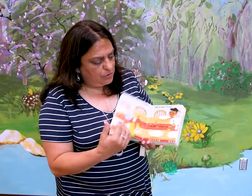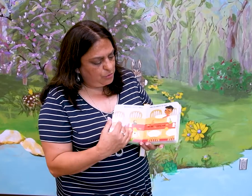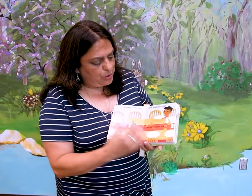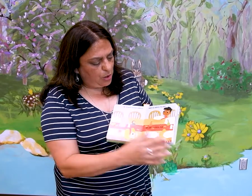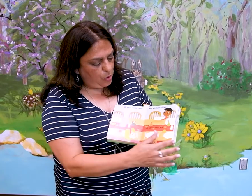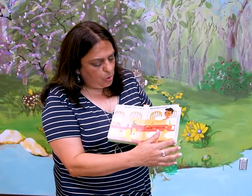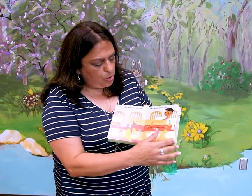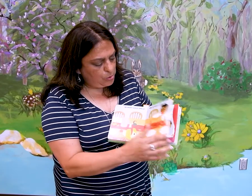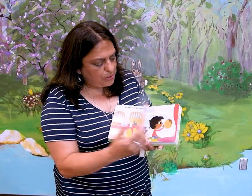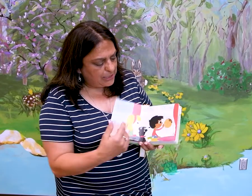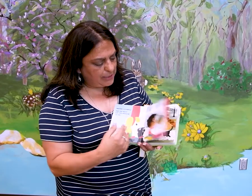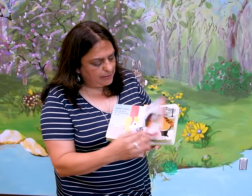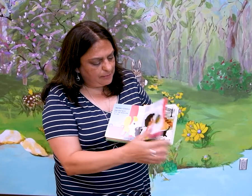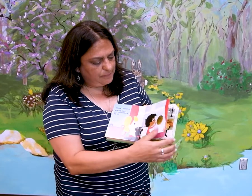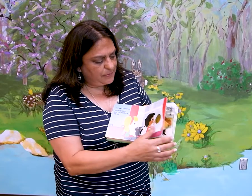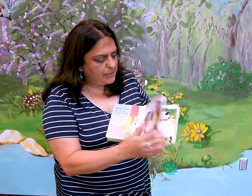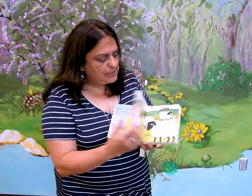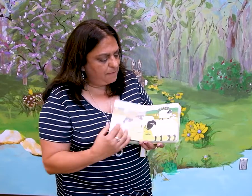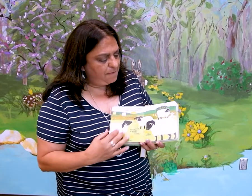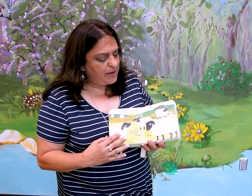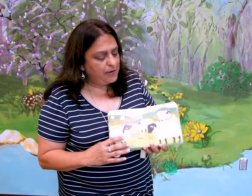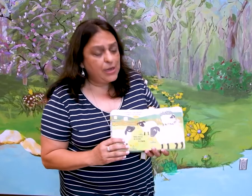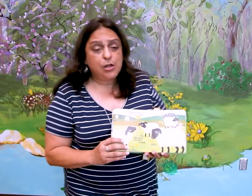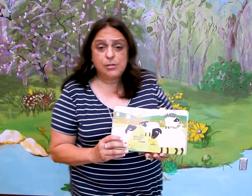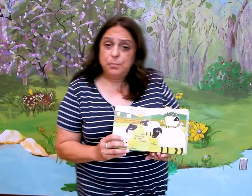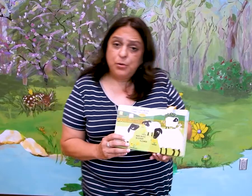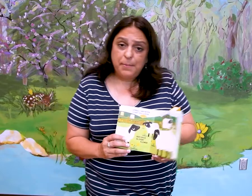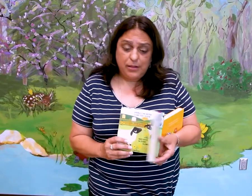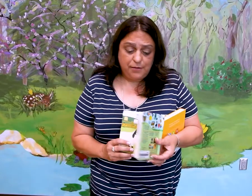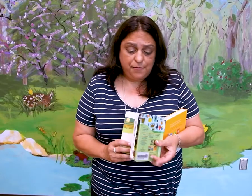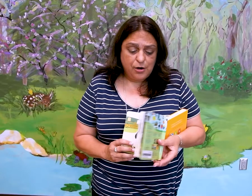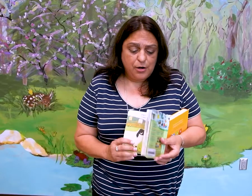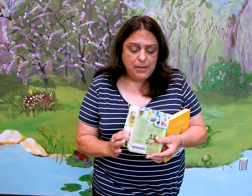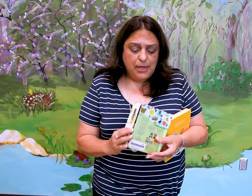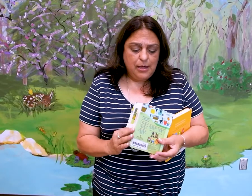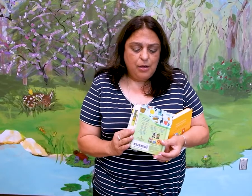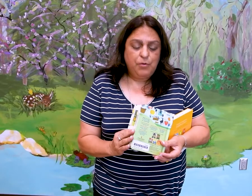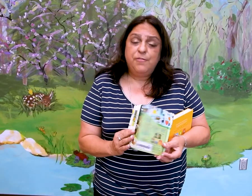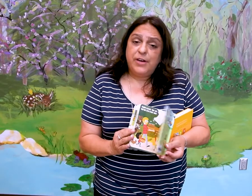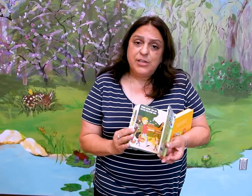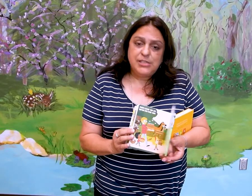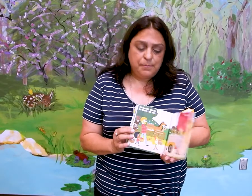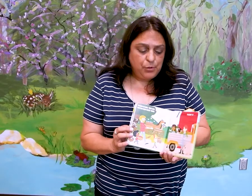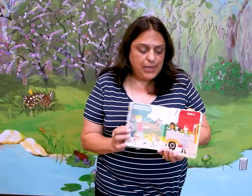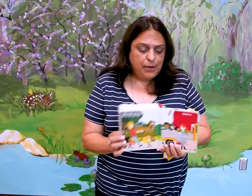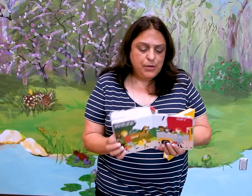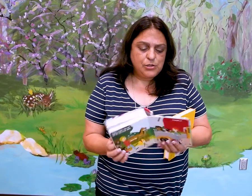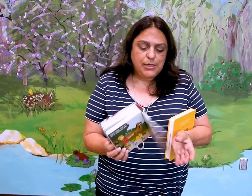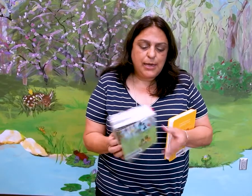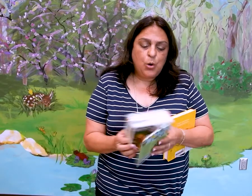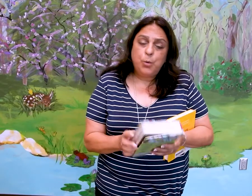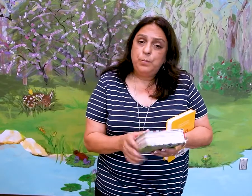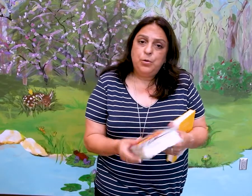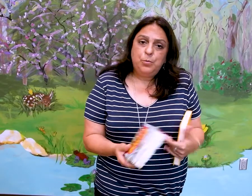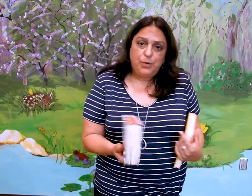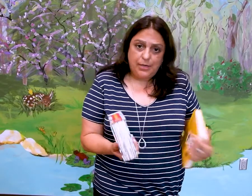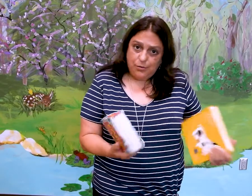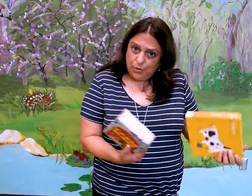through the whole year. It's a very awesome book about the farm with very simple language, and I hope you read it to your little